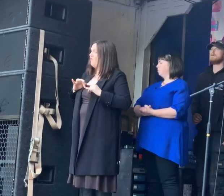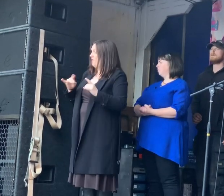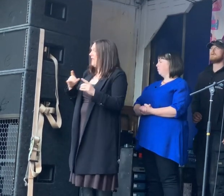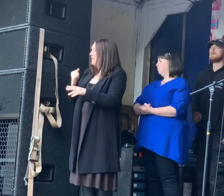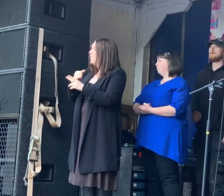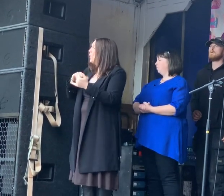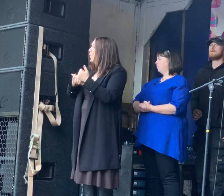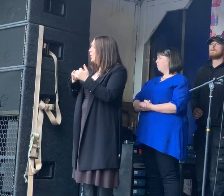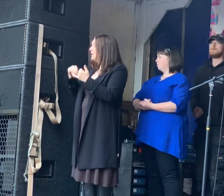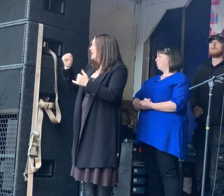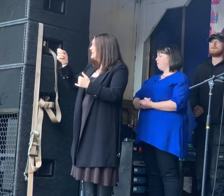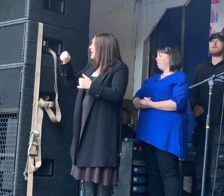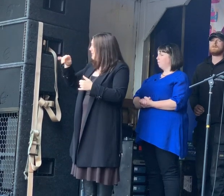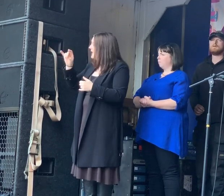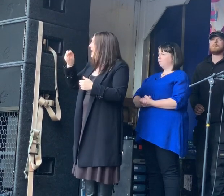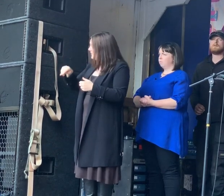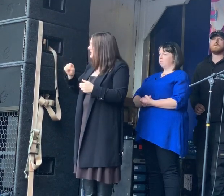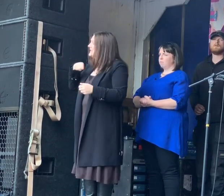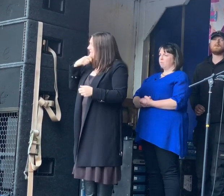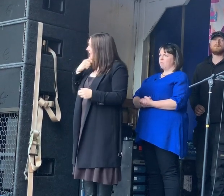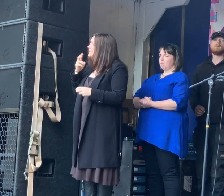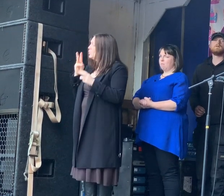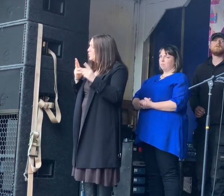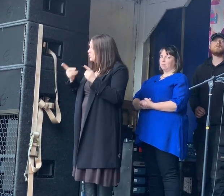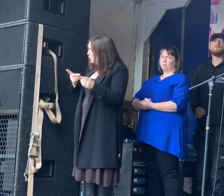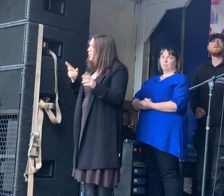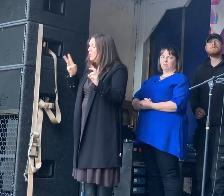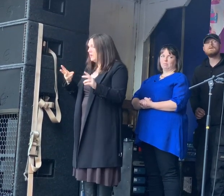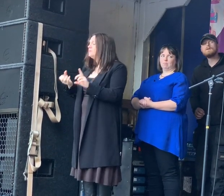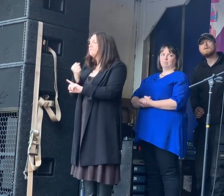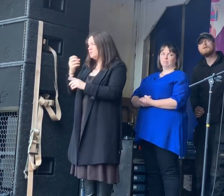do what he said he will do.